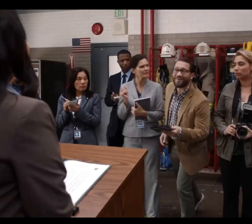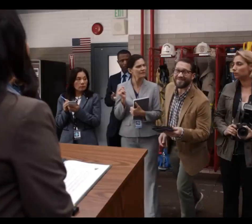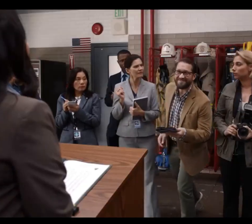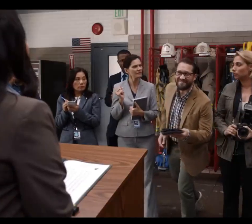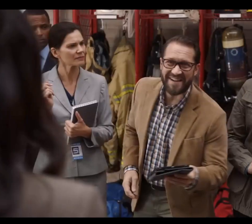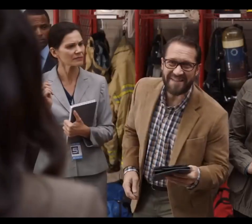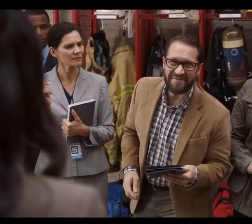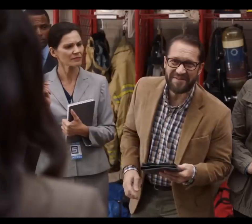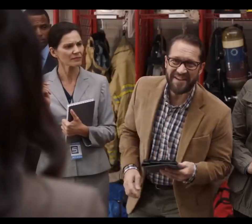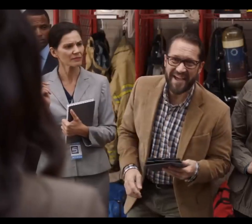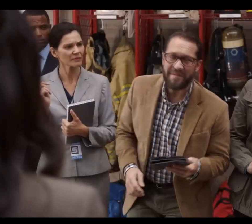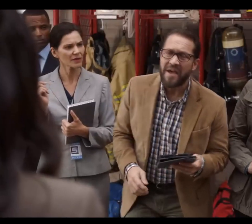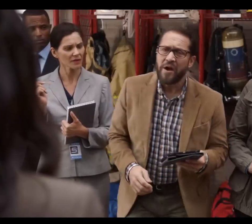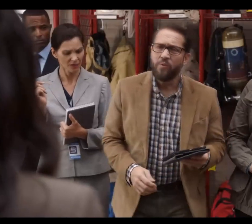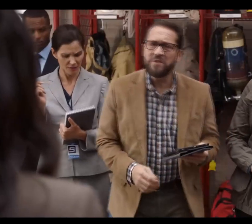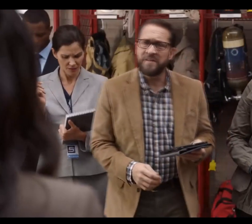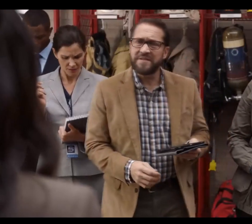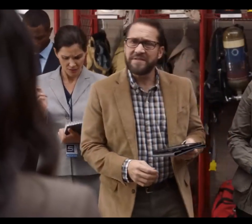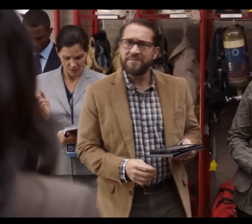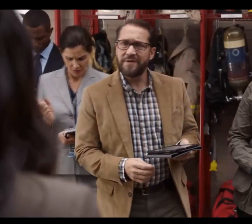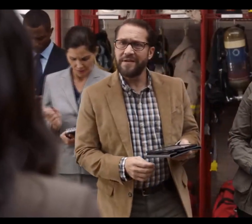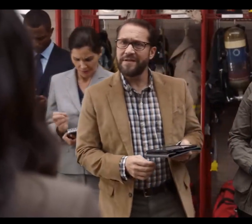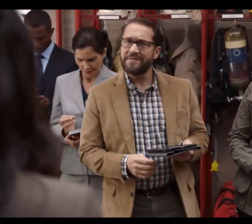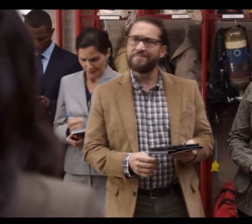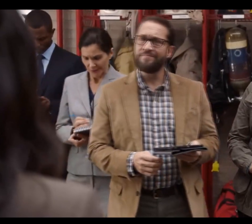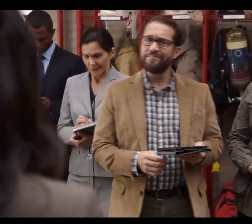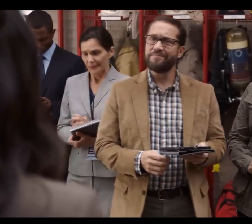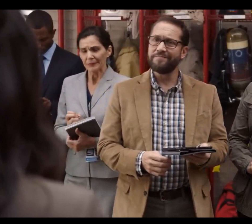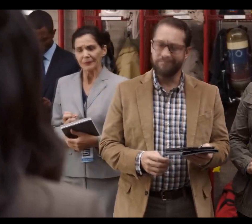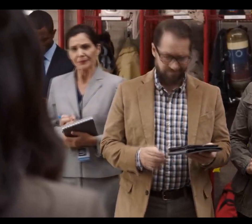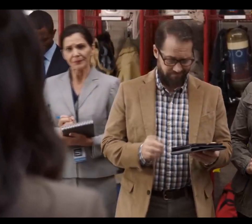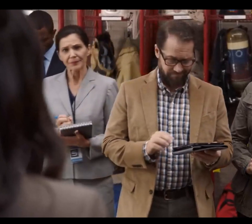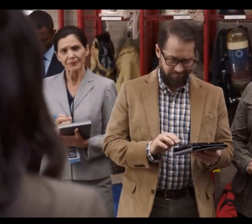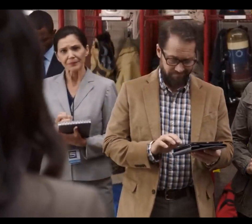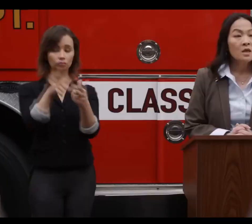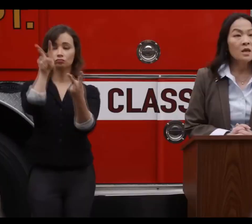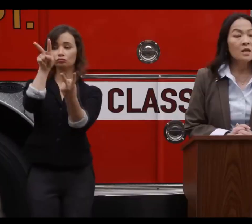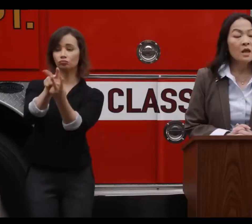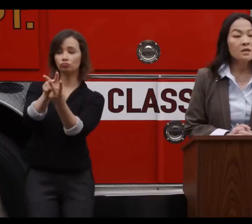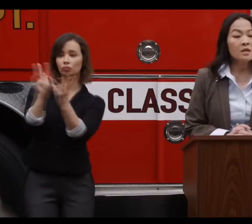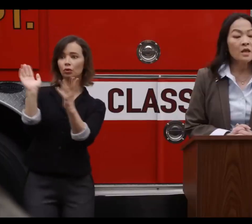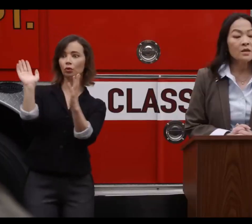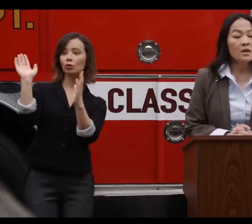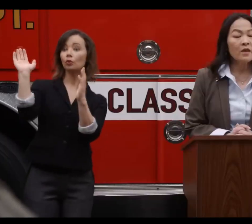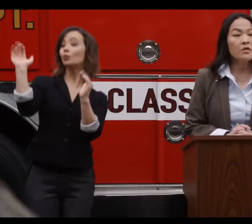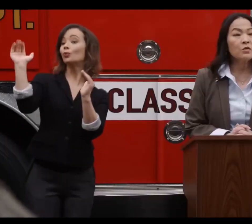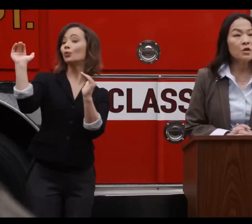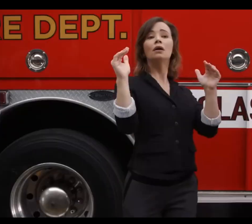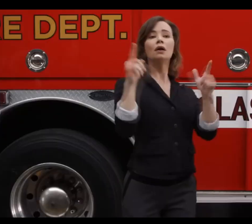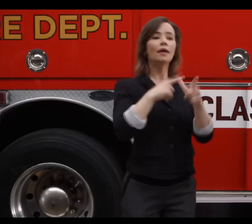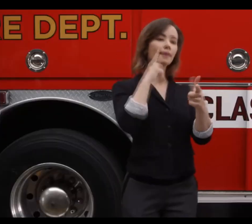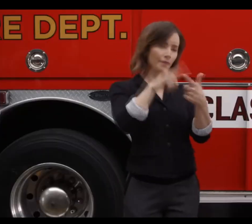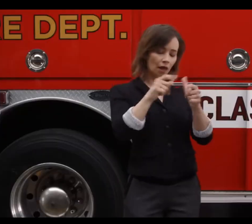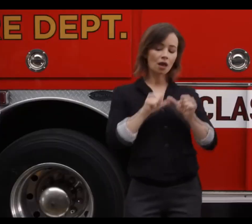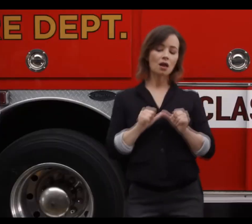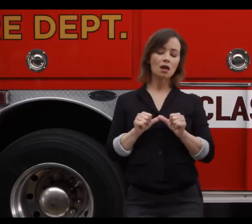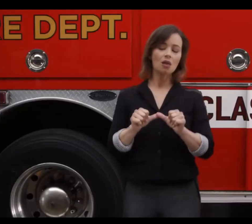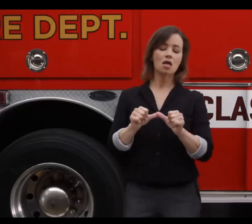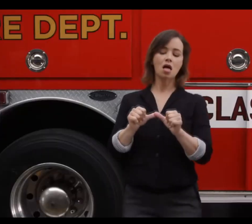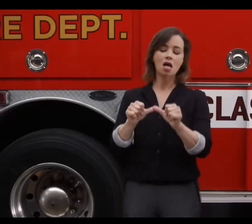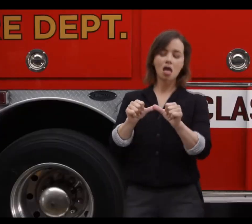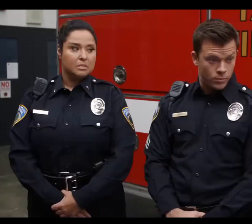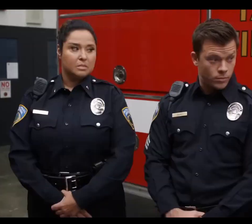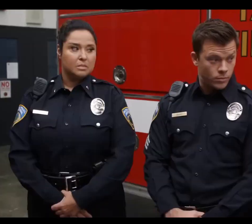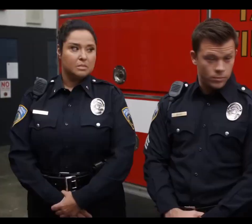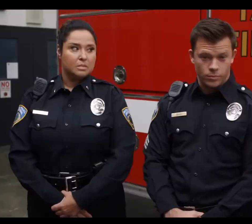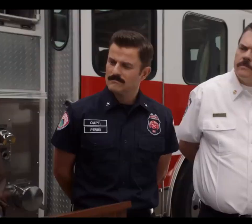Ken Walther's My Neighborhood app. Which businesses were hit? The first was Sexceptions. Then last night, the Everthrust warehouse burned down